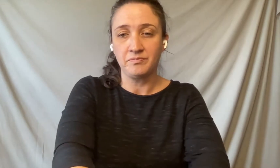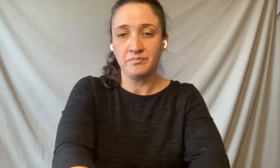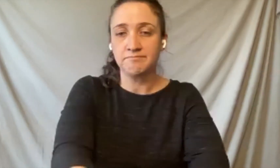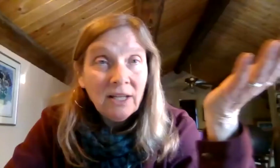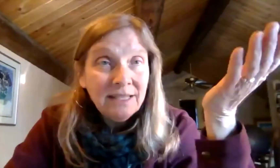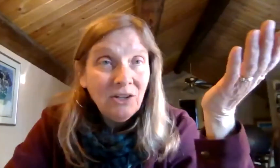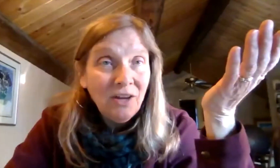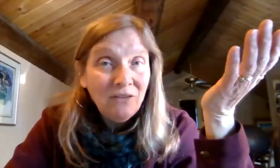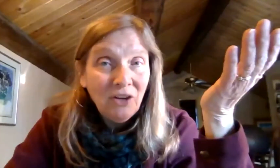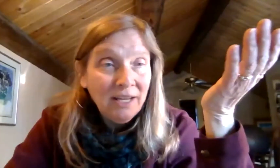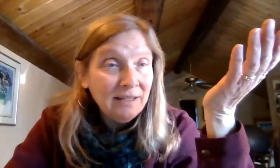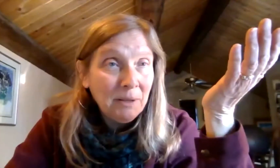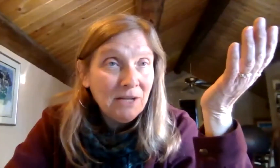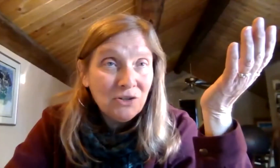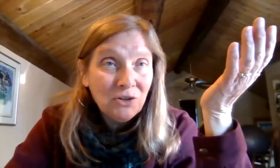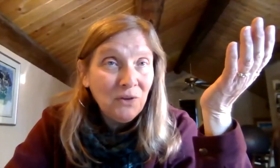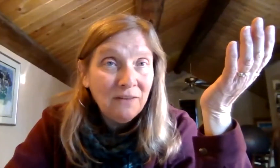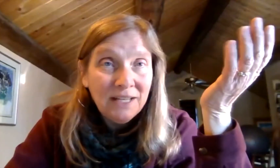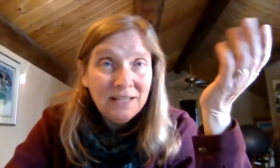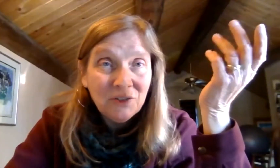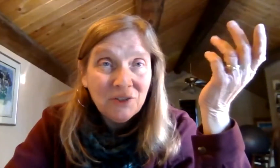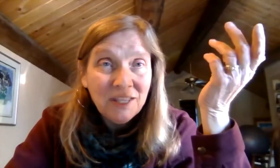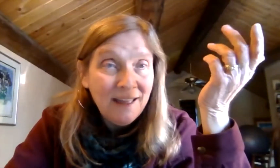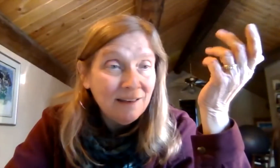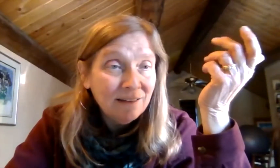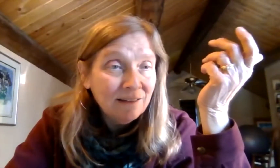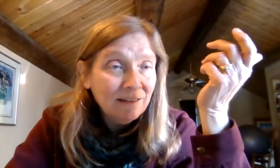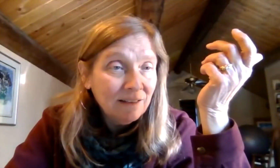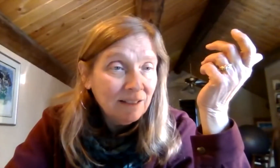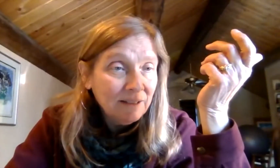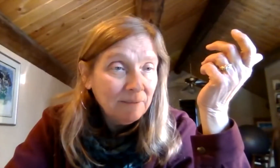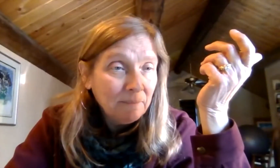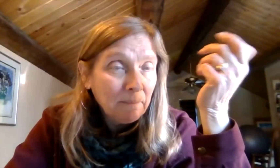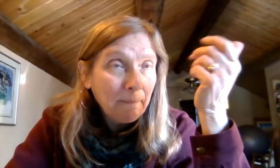And Michael, I see you have your hand up, and I'm not sure if you have an answer to that.